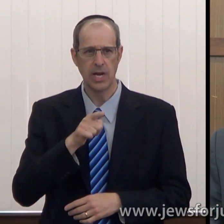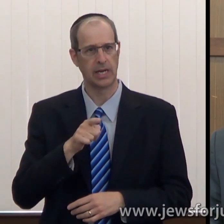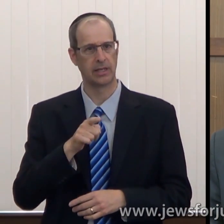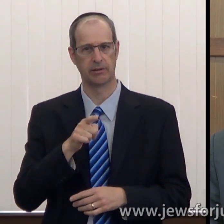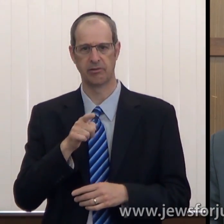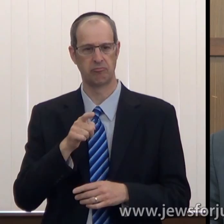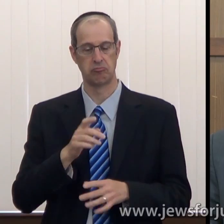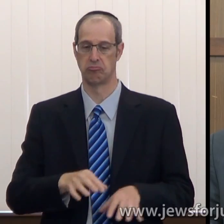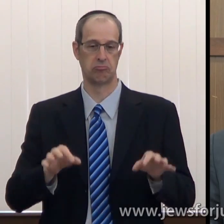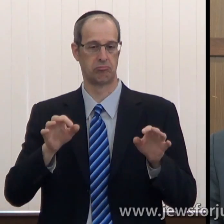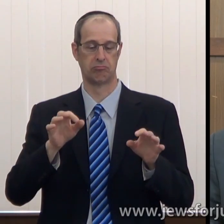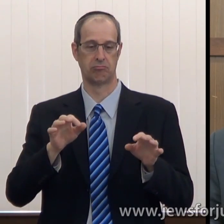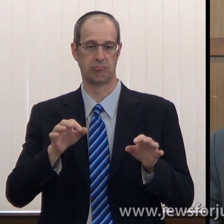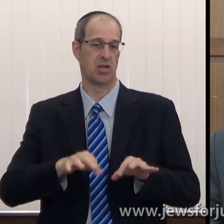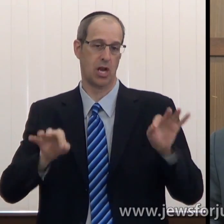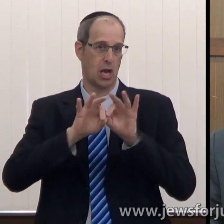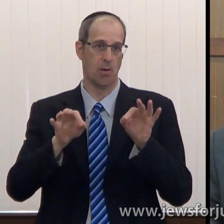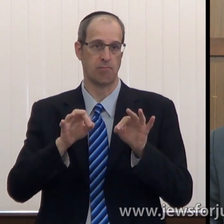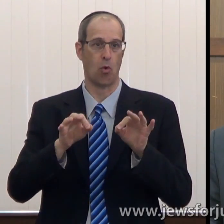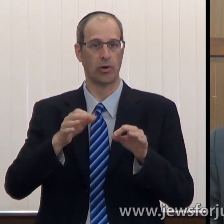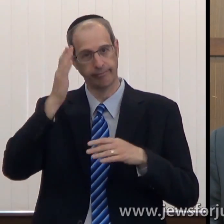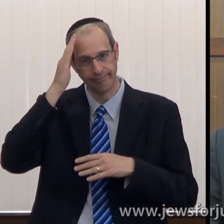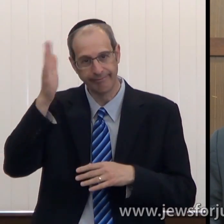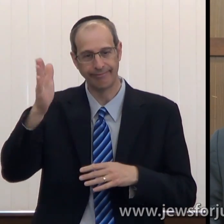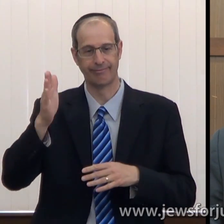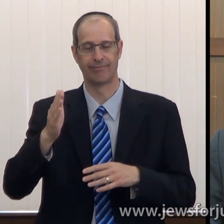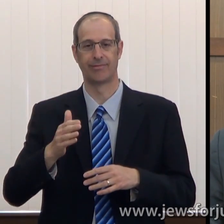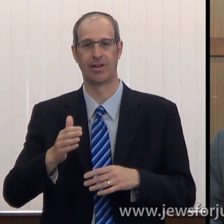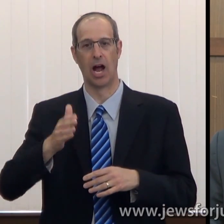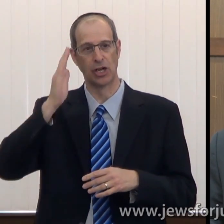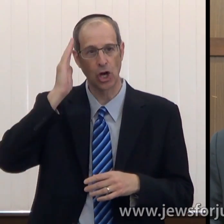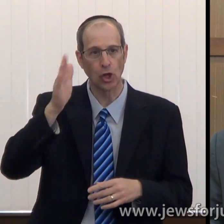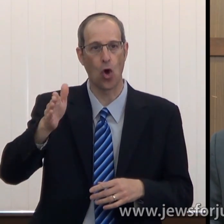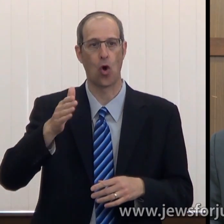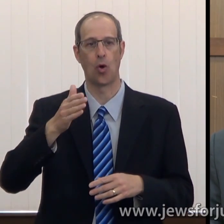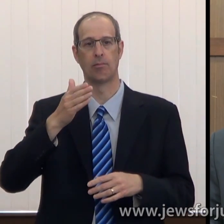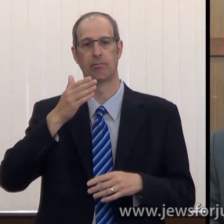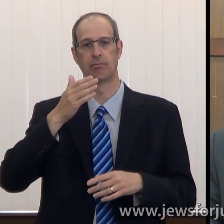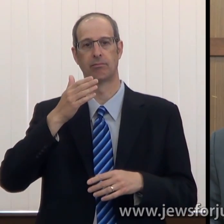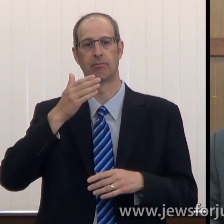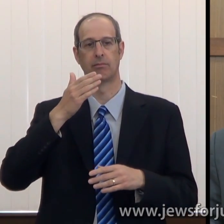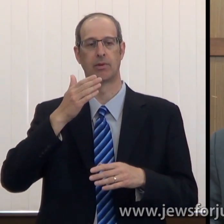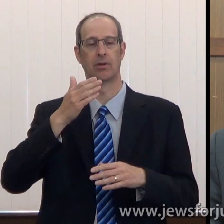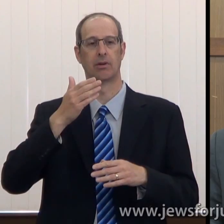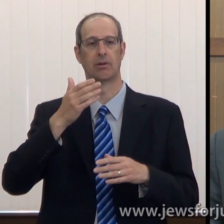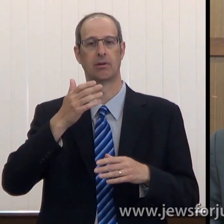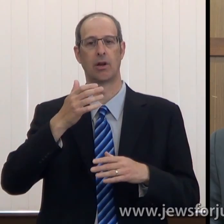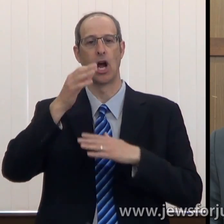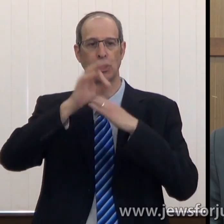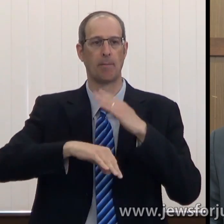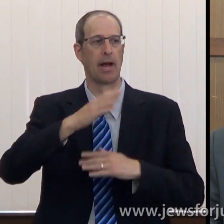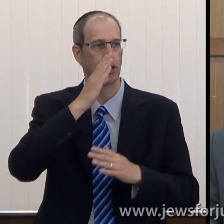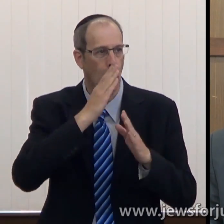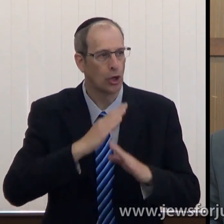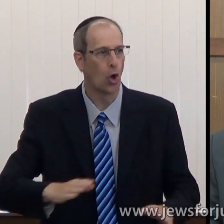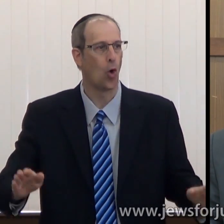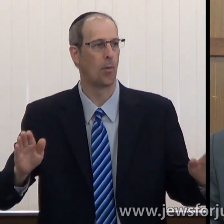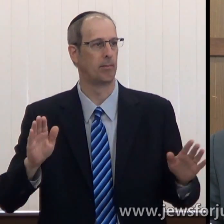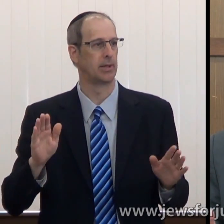greeting. We say Shalom Aleichem. We say Shabbat Shalom. And the question is, what